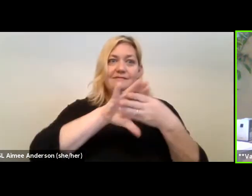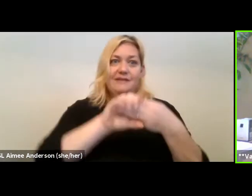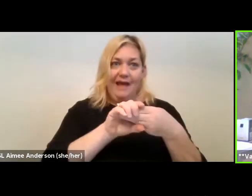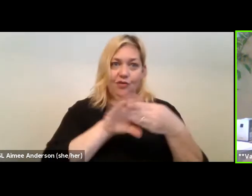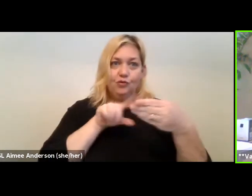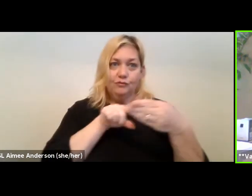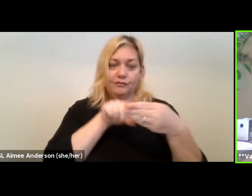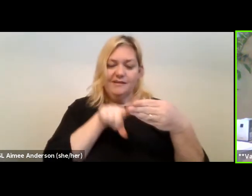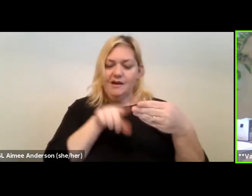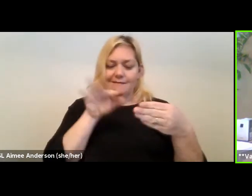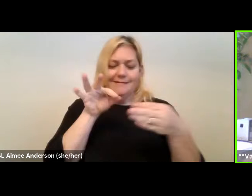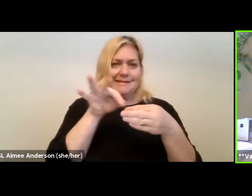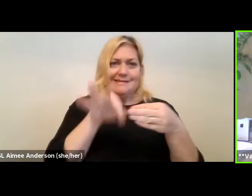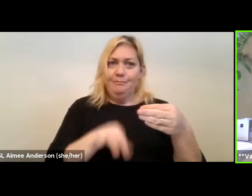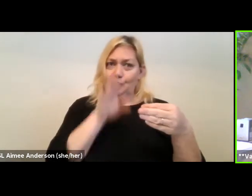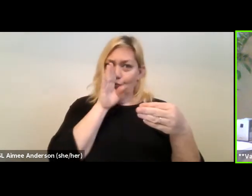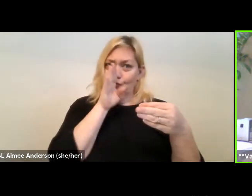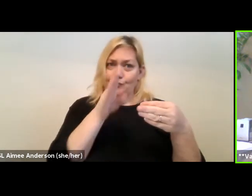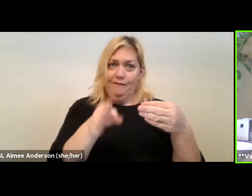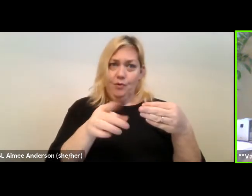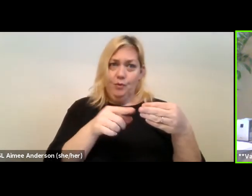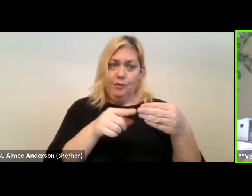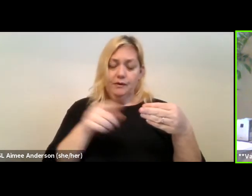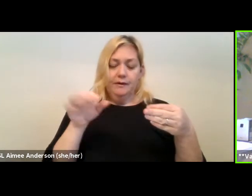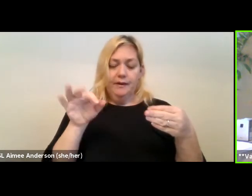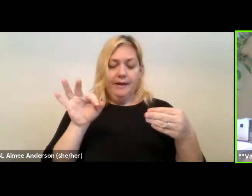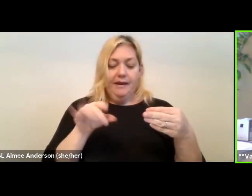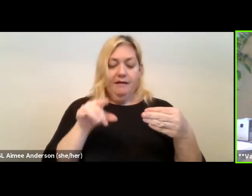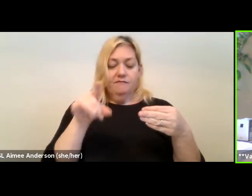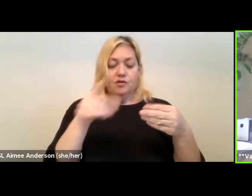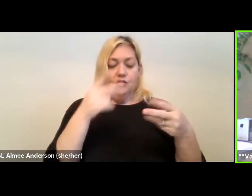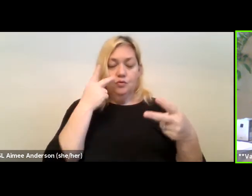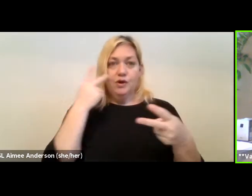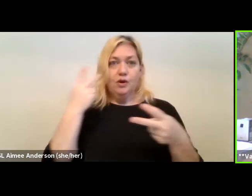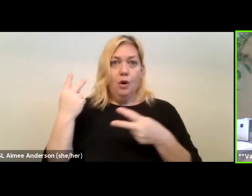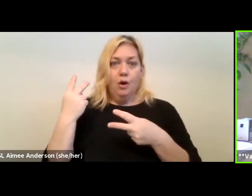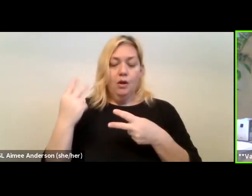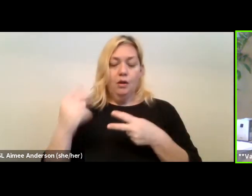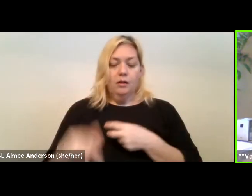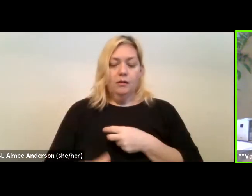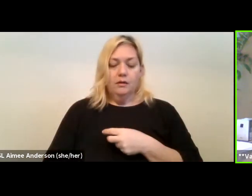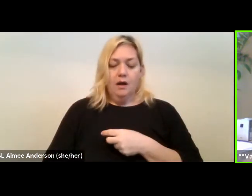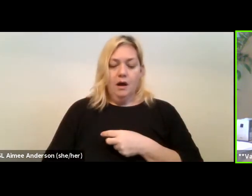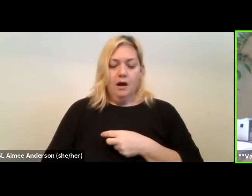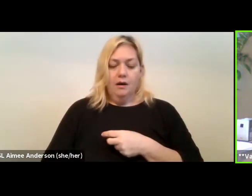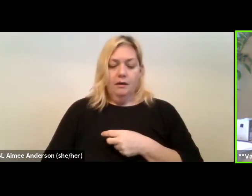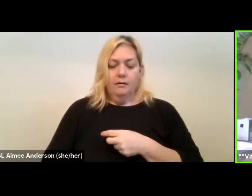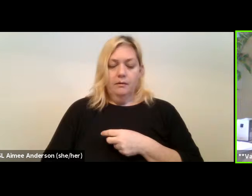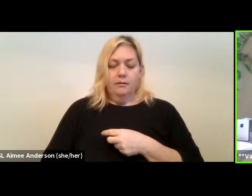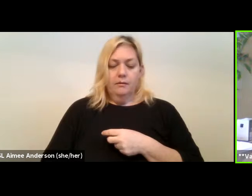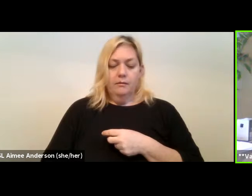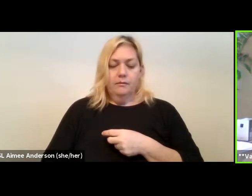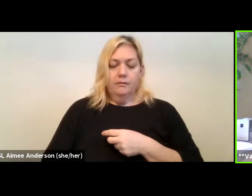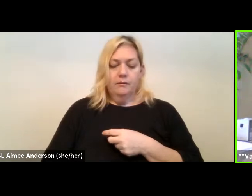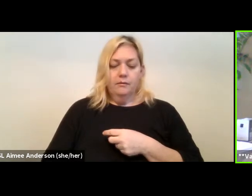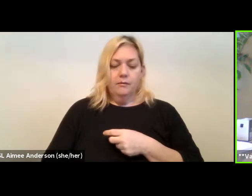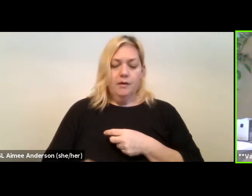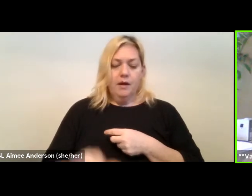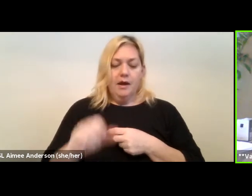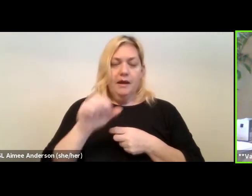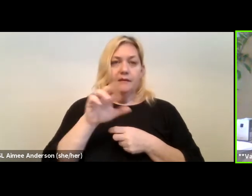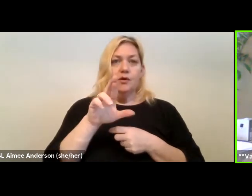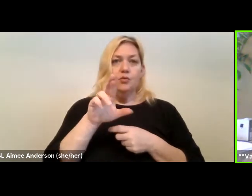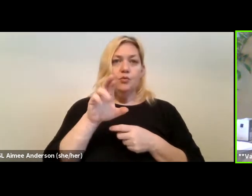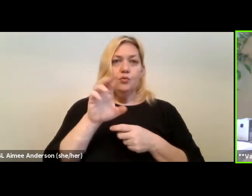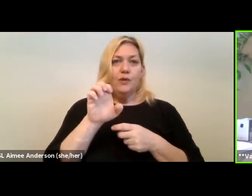and straightforward. If you recall, the redistricting maps